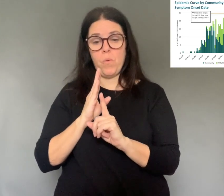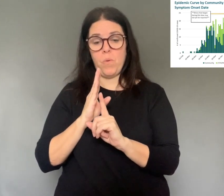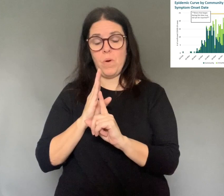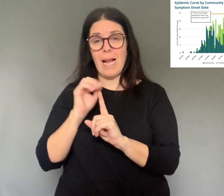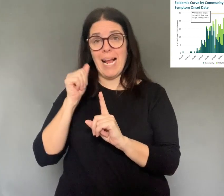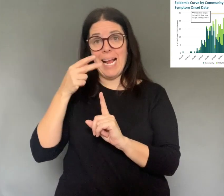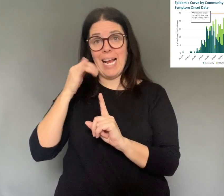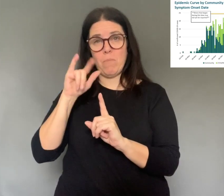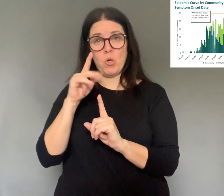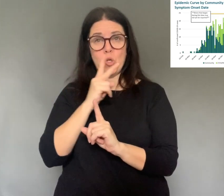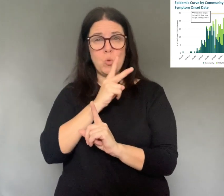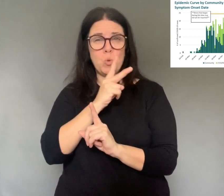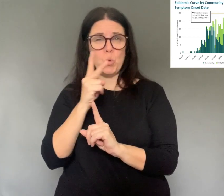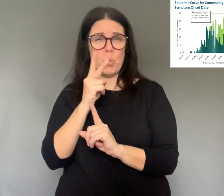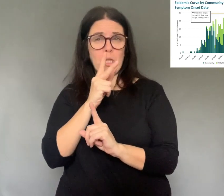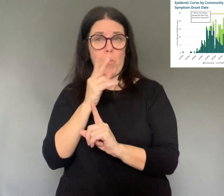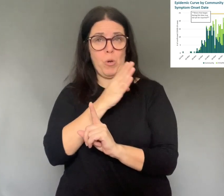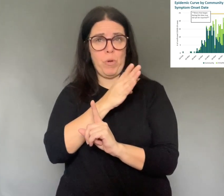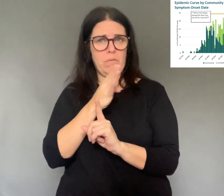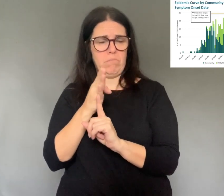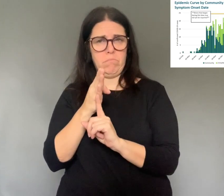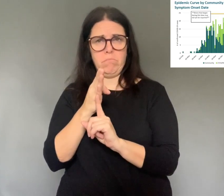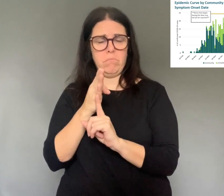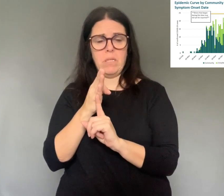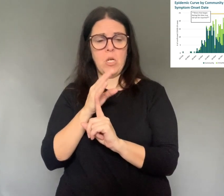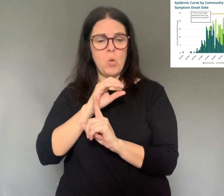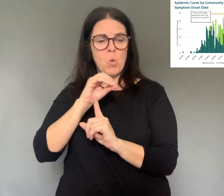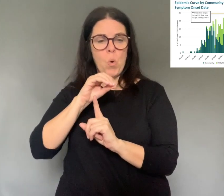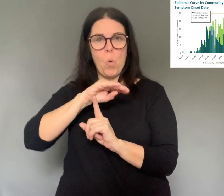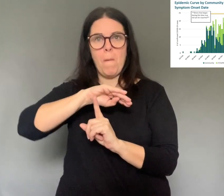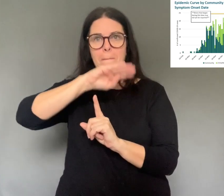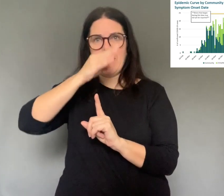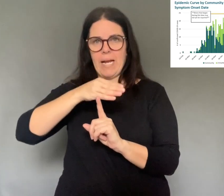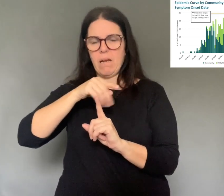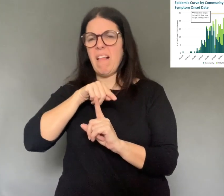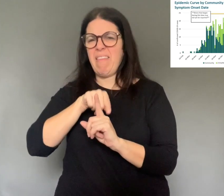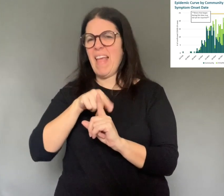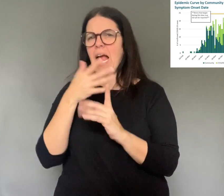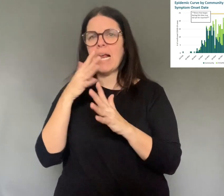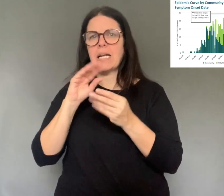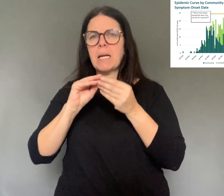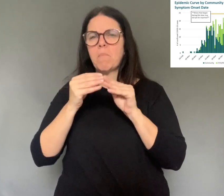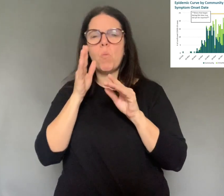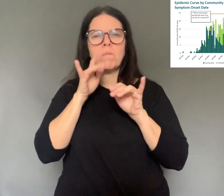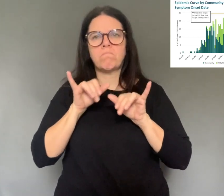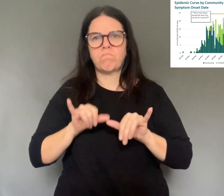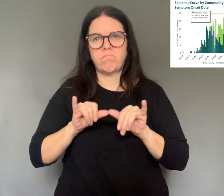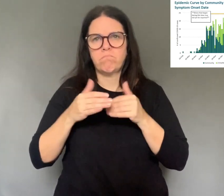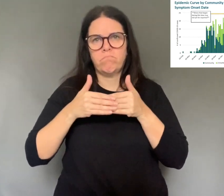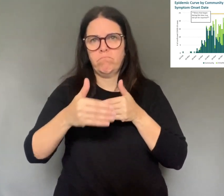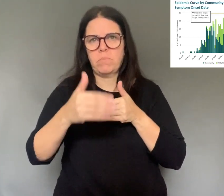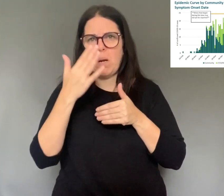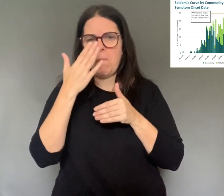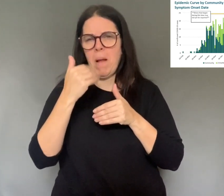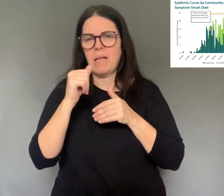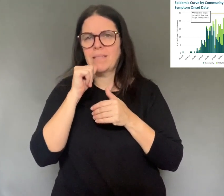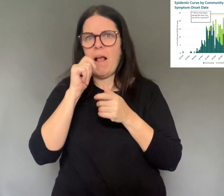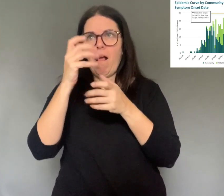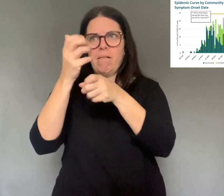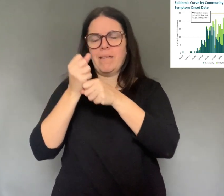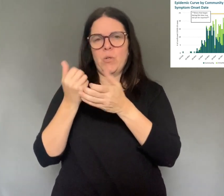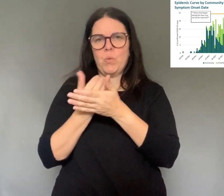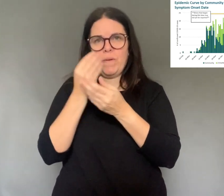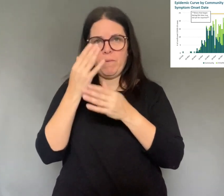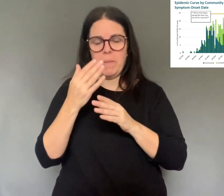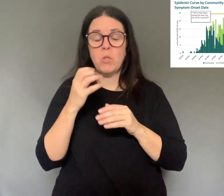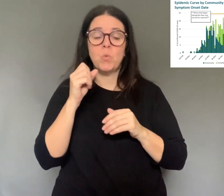if you can see, when you're asking about 2 to 4 weeks worth of data, if you focus on in this particular graph that's right in front